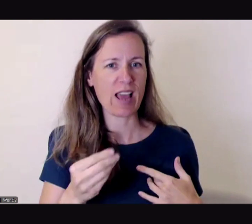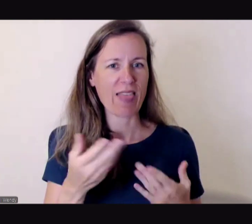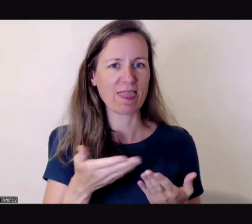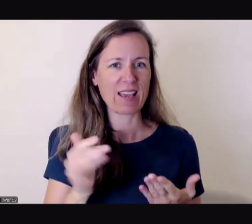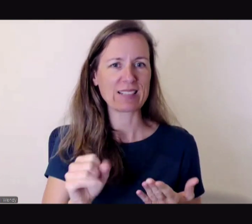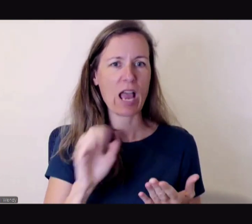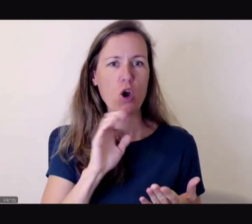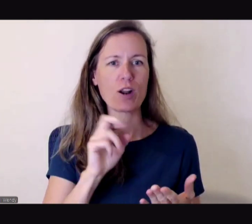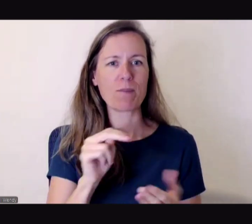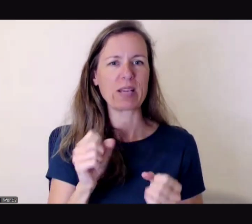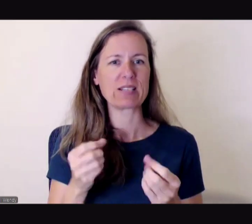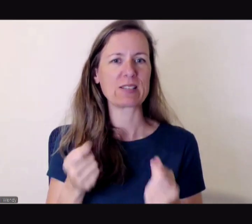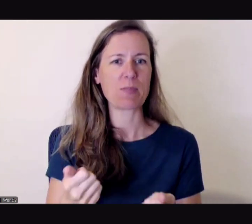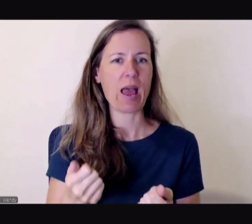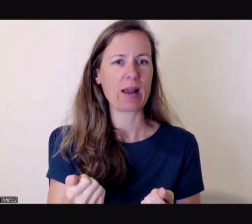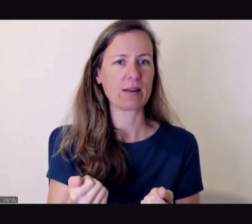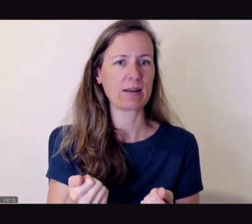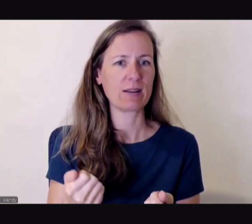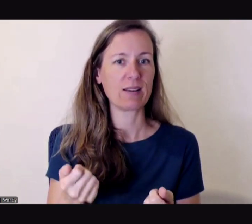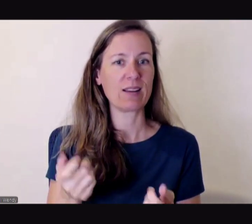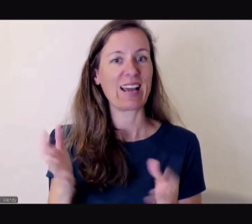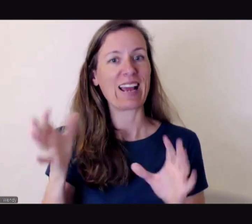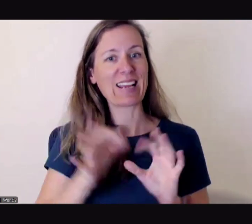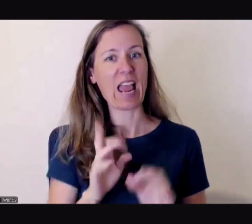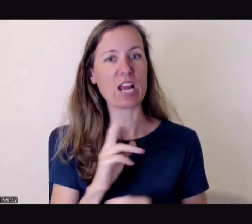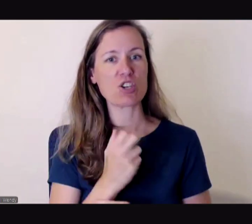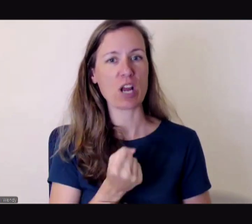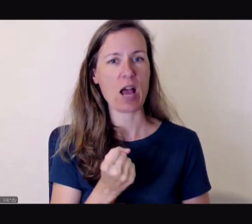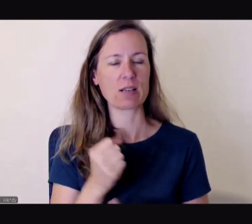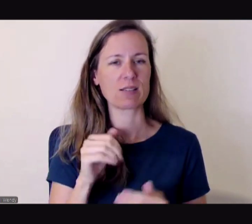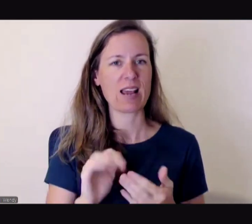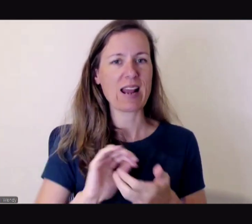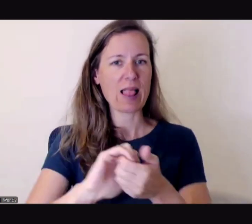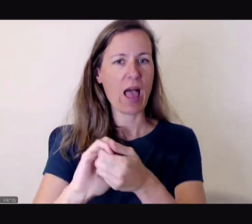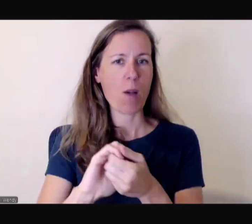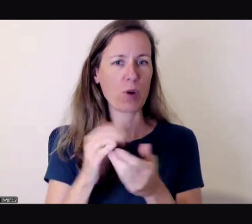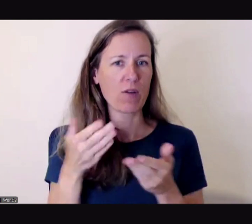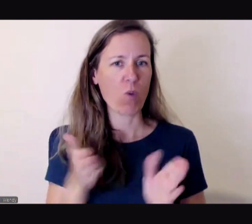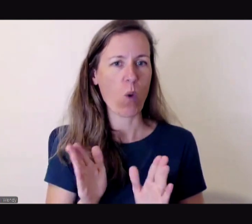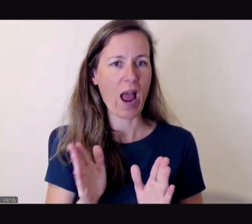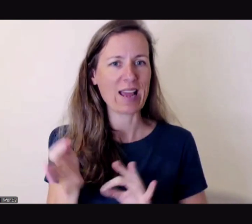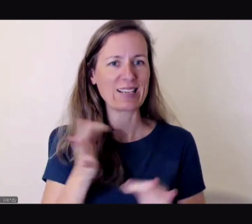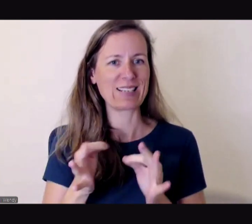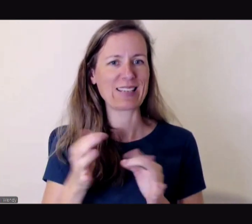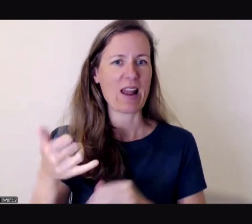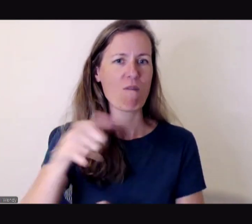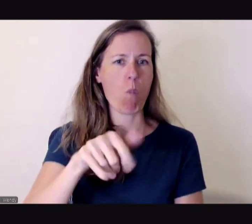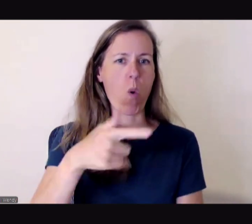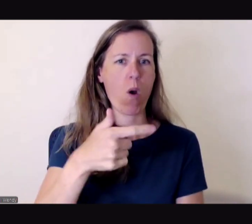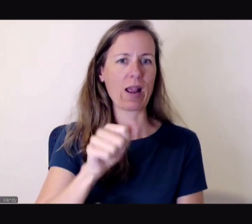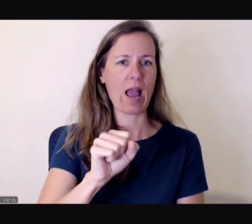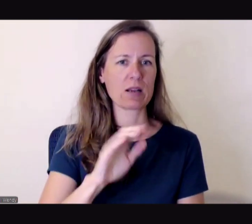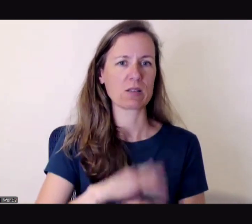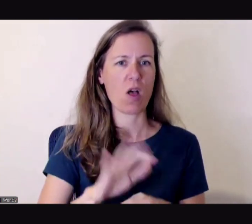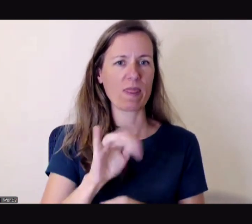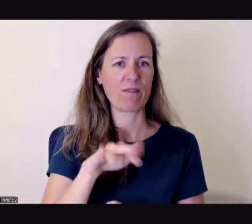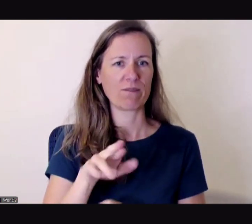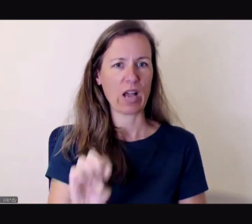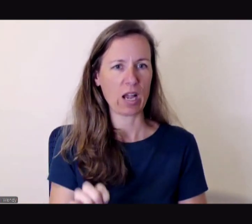Vitriolic rhetoric is not only unproductive, it's irresponsible as it can lead to uglier and more